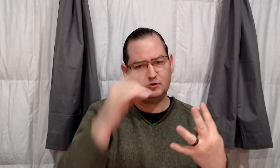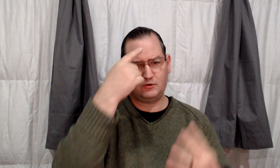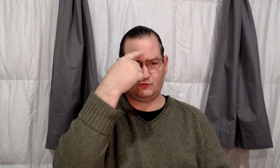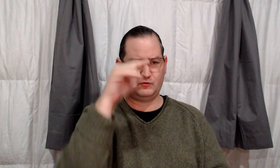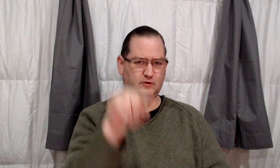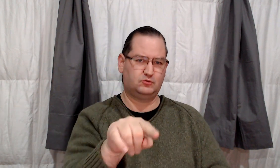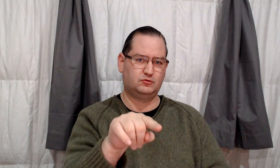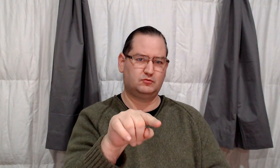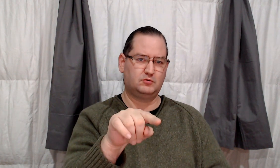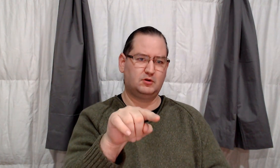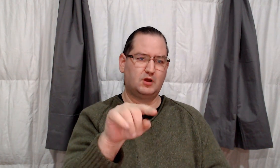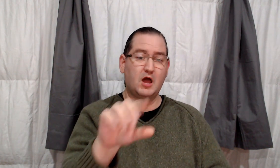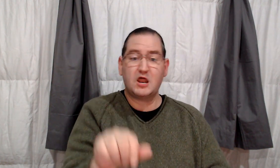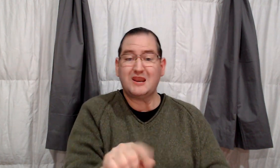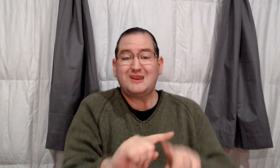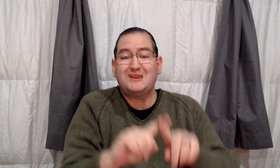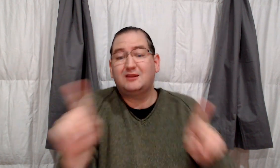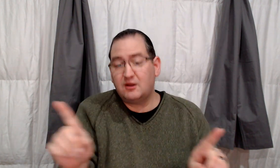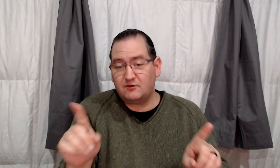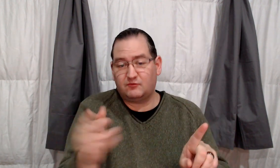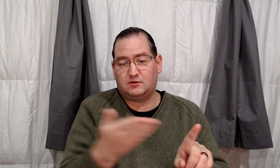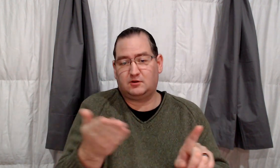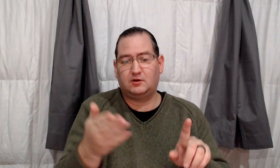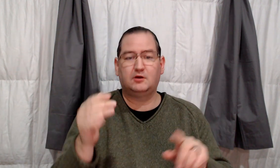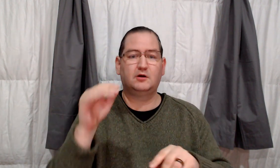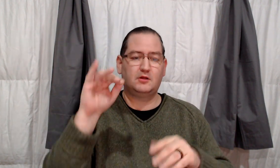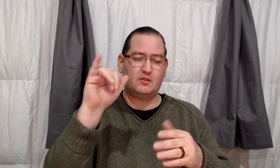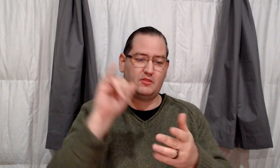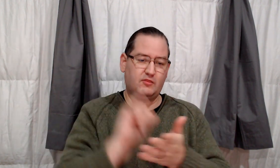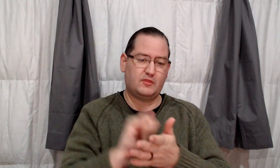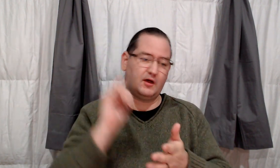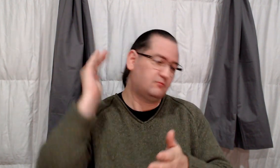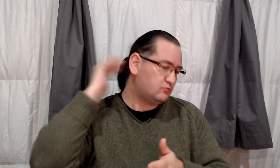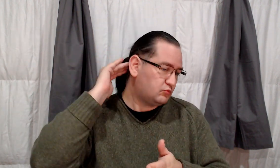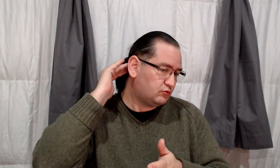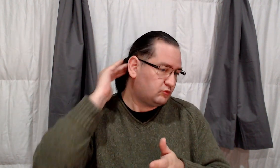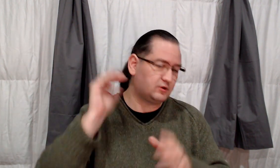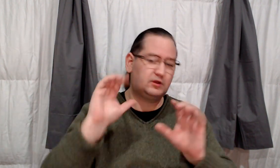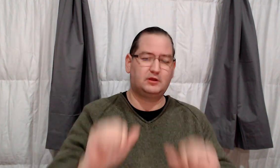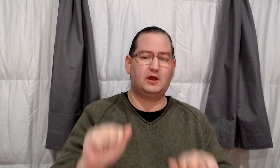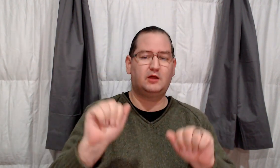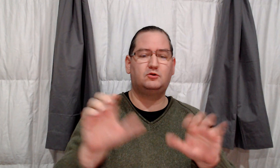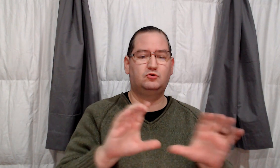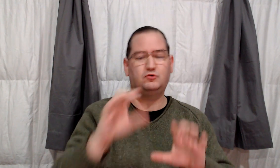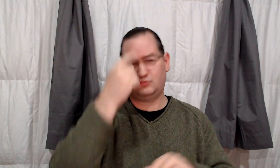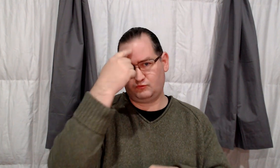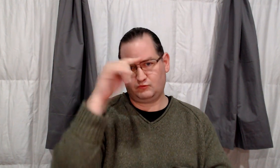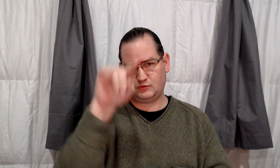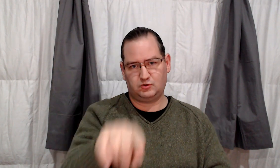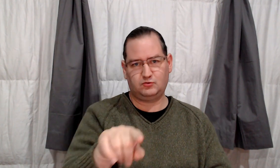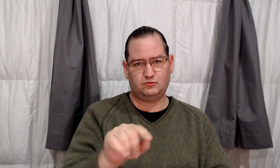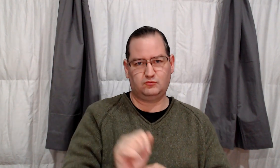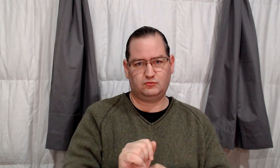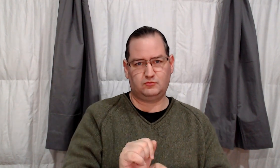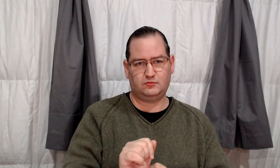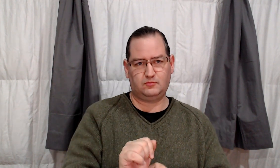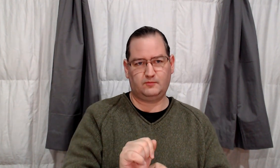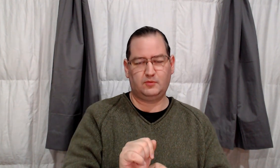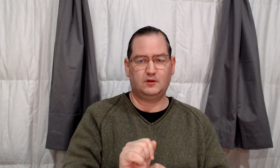you that's of equal benefit or more, that has nothing to do with smoking,